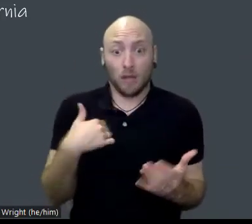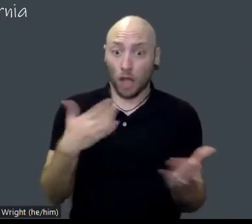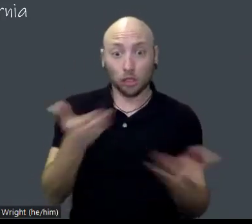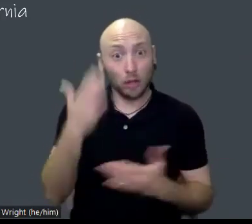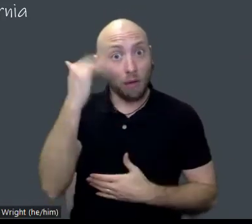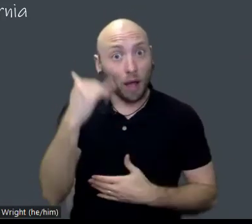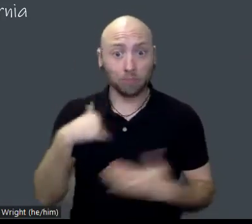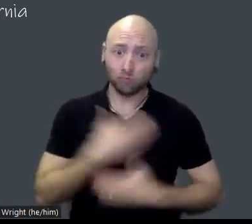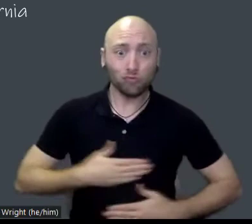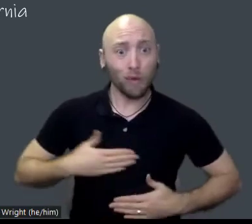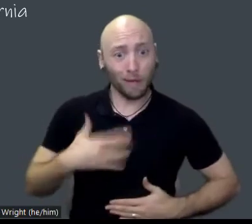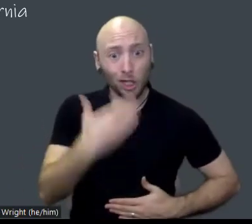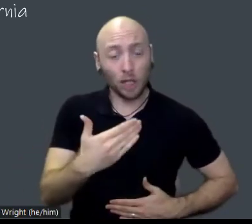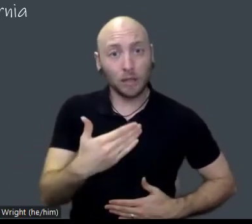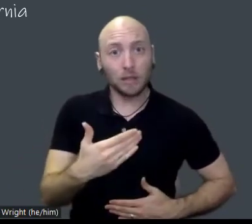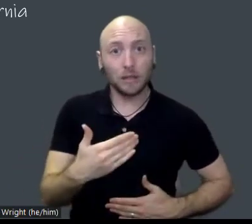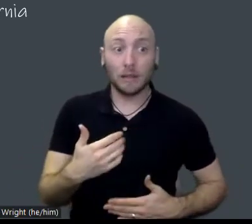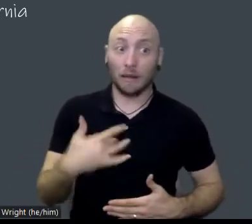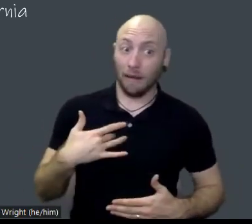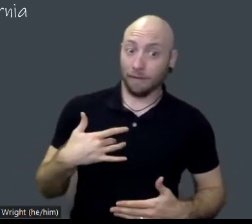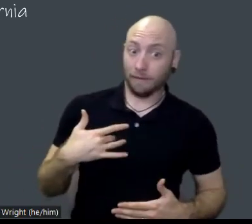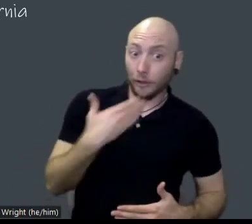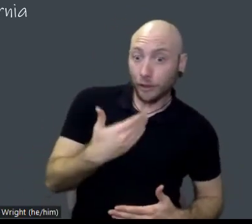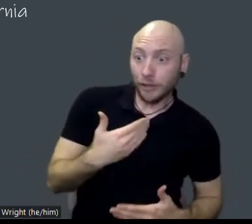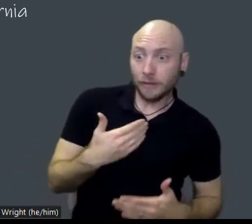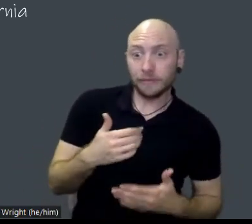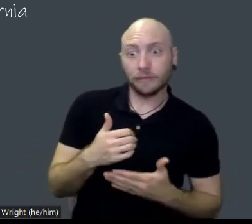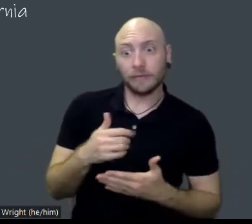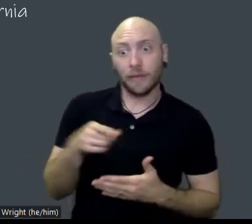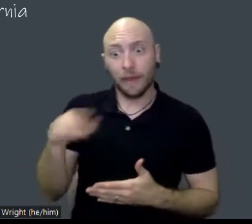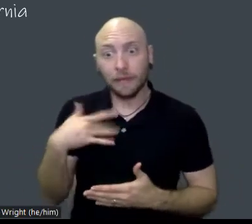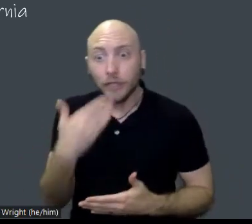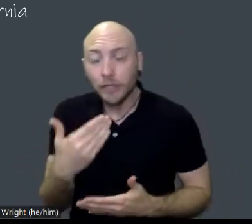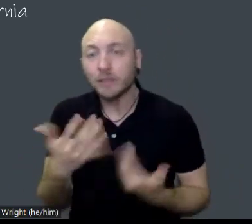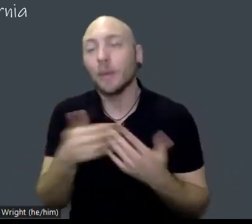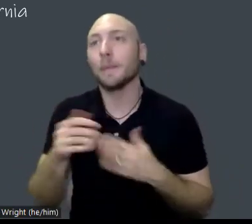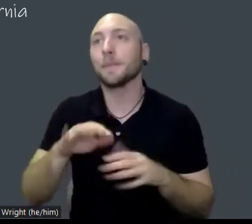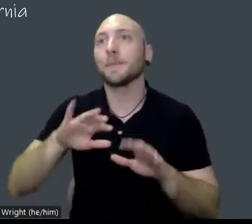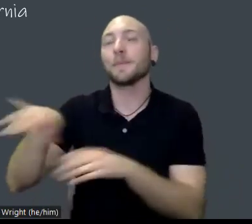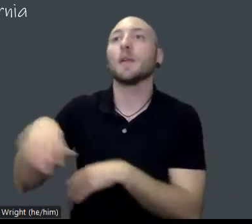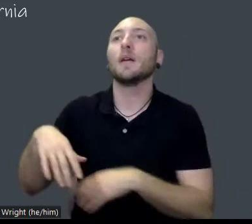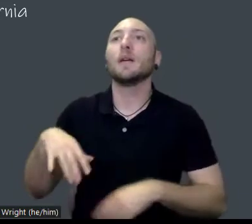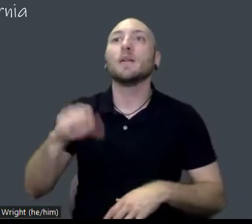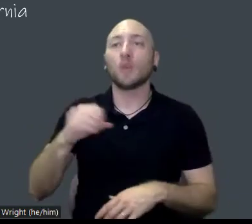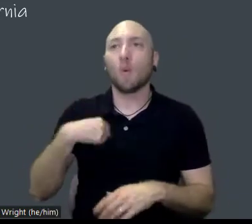but I do it and it helps other people. It makes me feel good, it makes them feel good. It's a win-win.